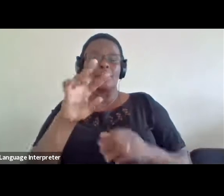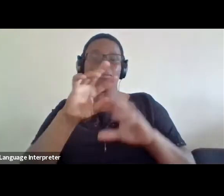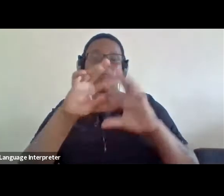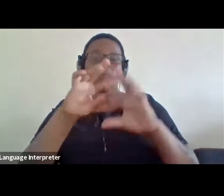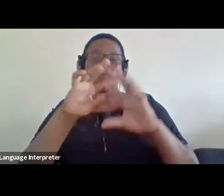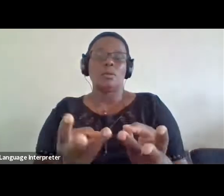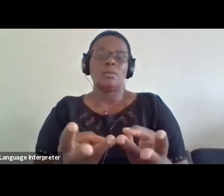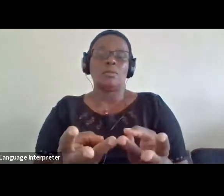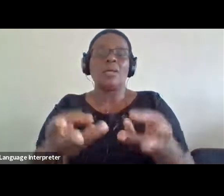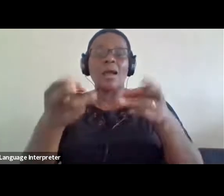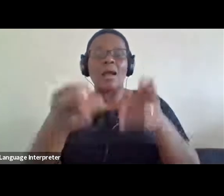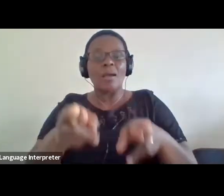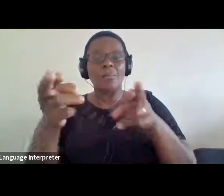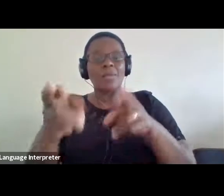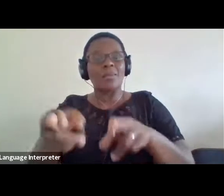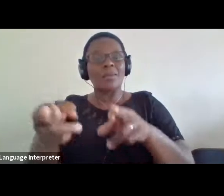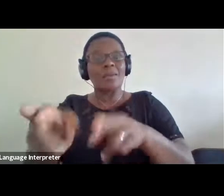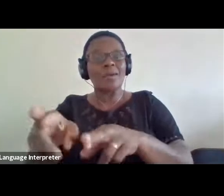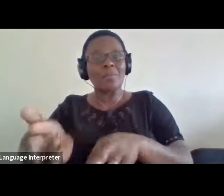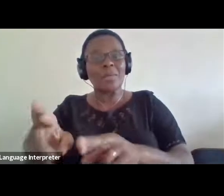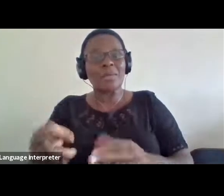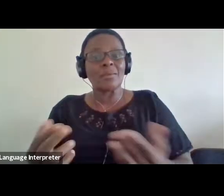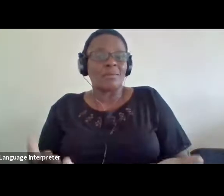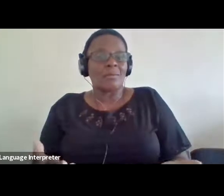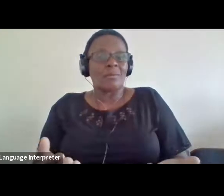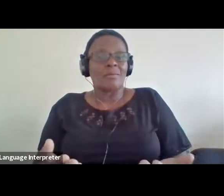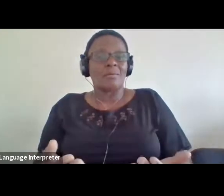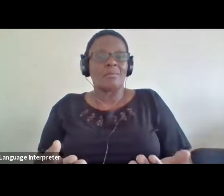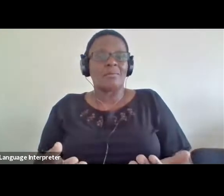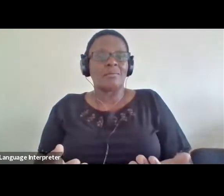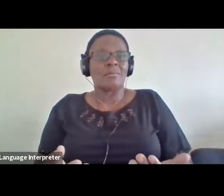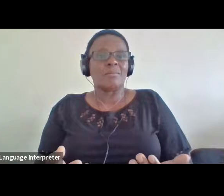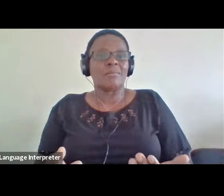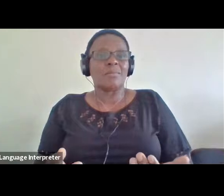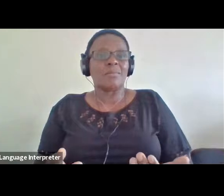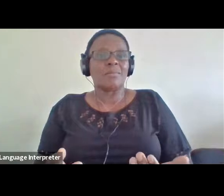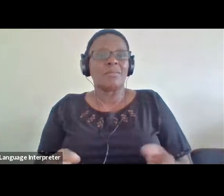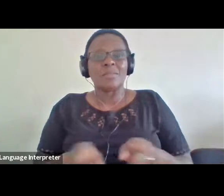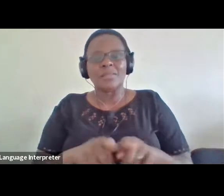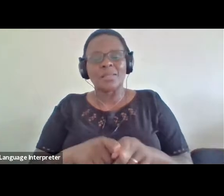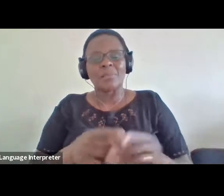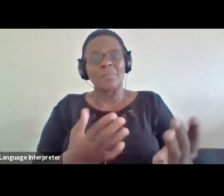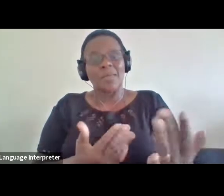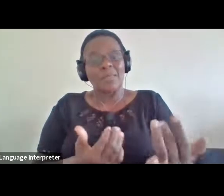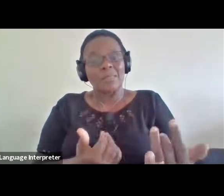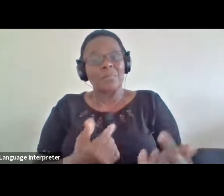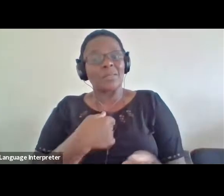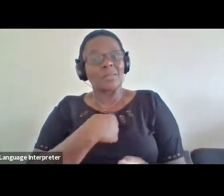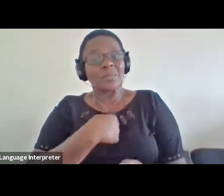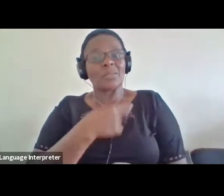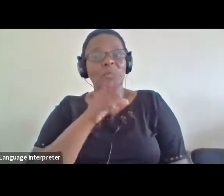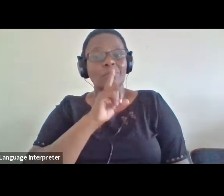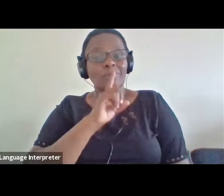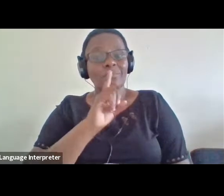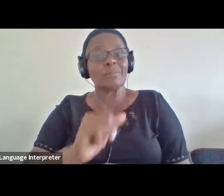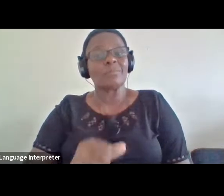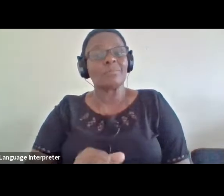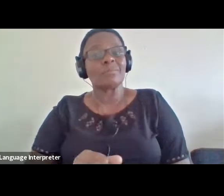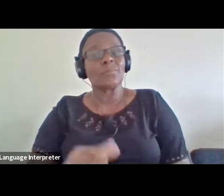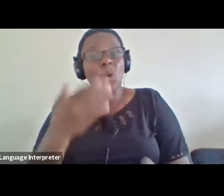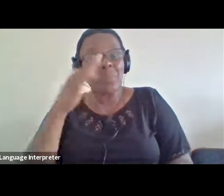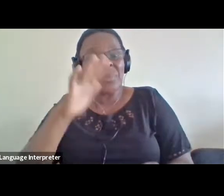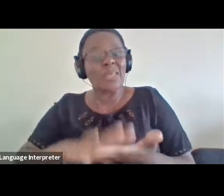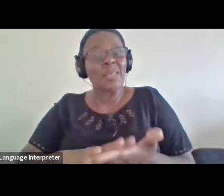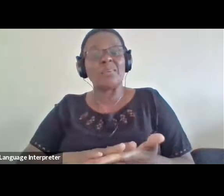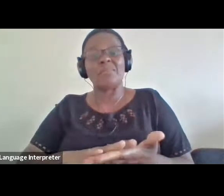happily engage in cyber warfare and then expect us to just be willing to roll with it or believe that it's in the